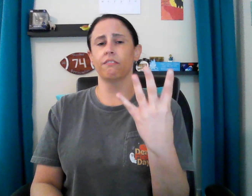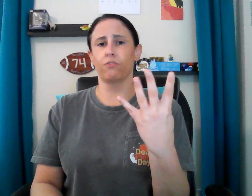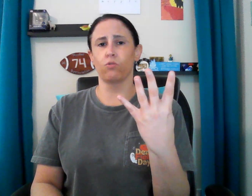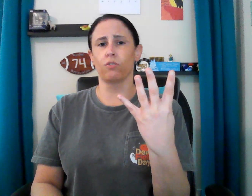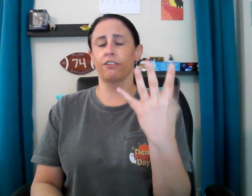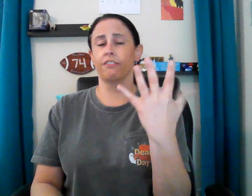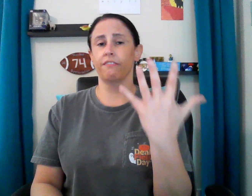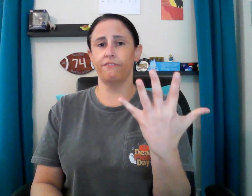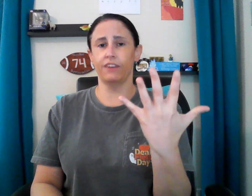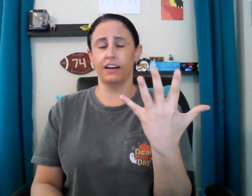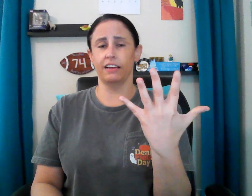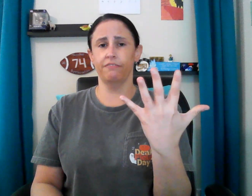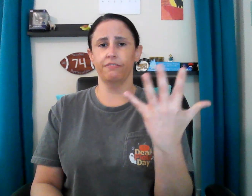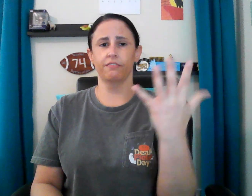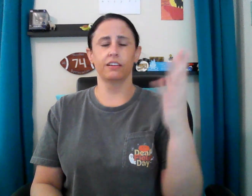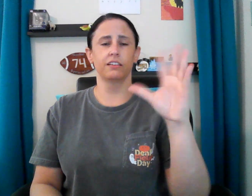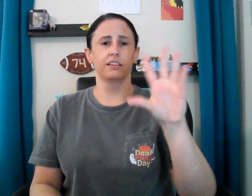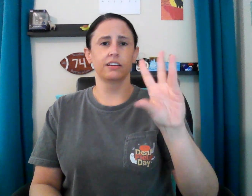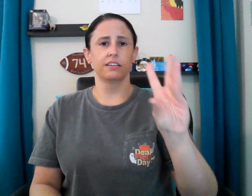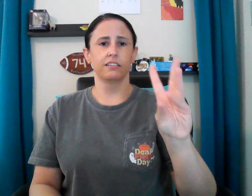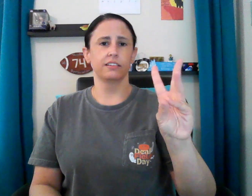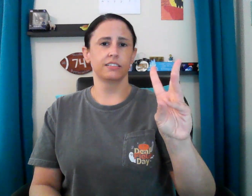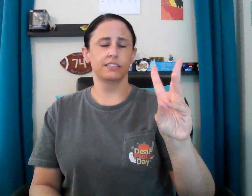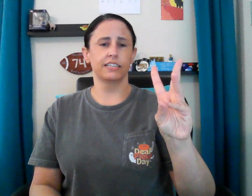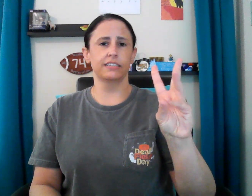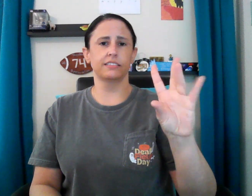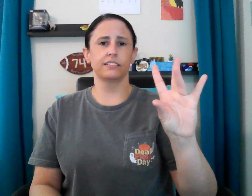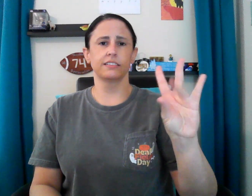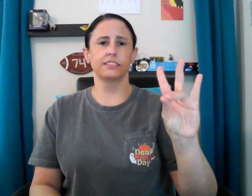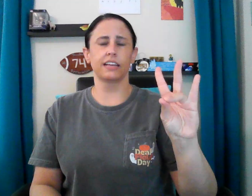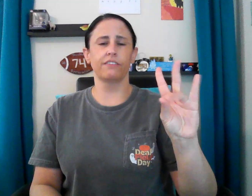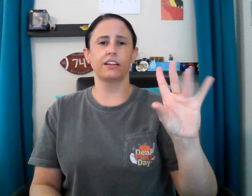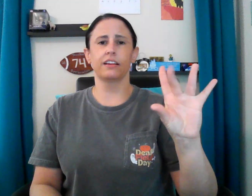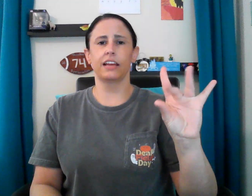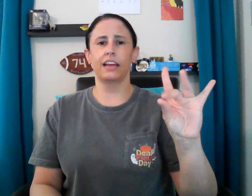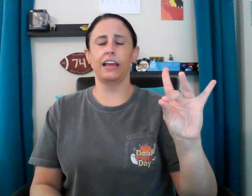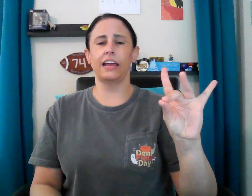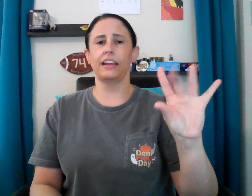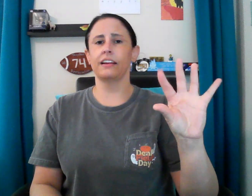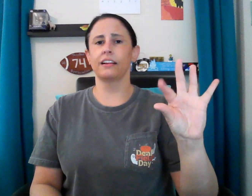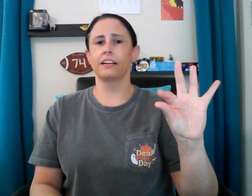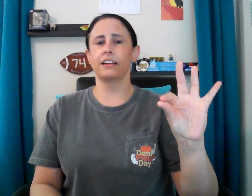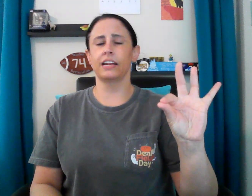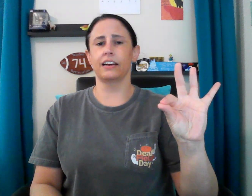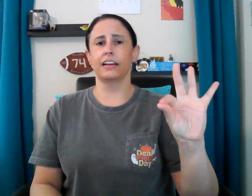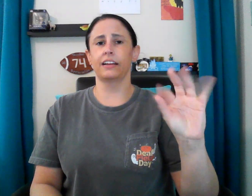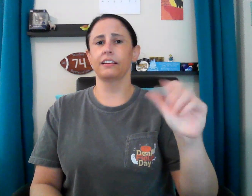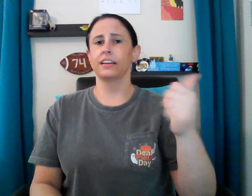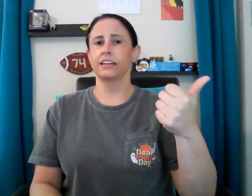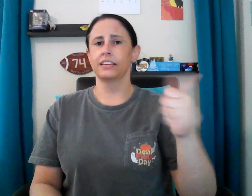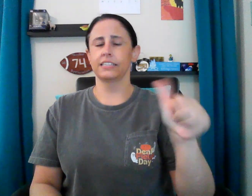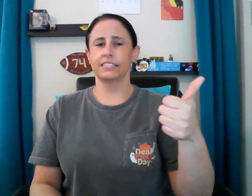4, 5, 6, 7, 8, 9,